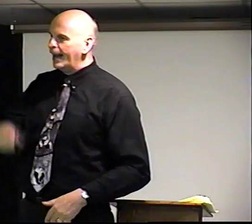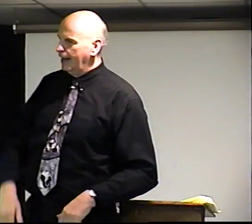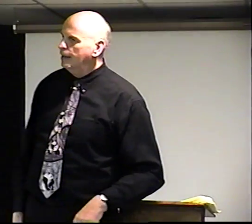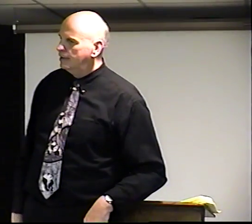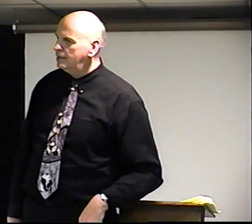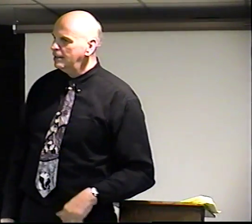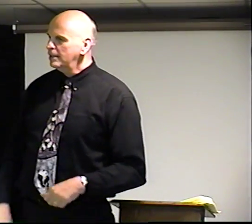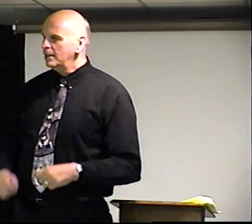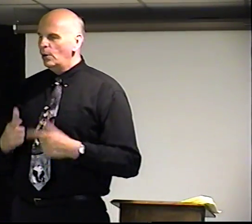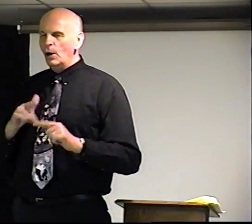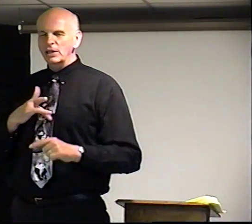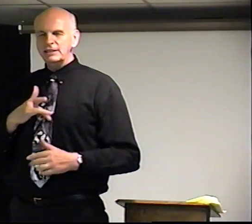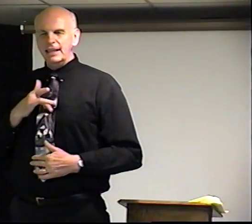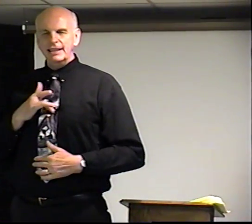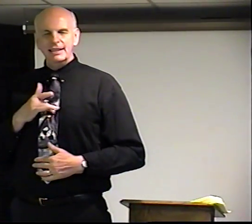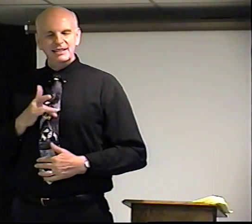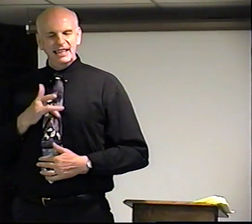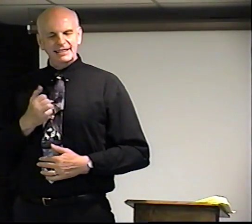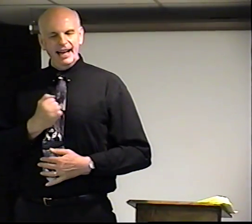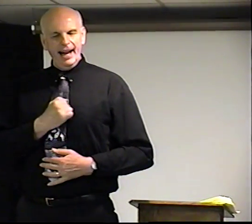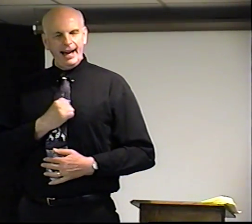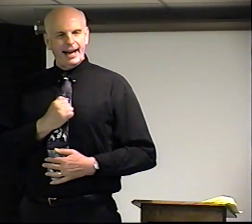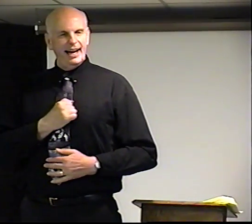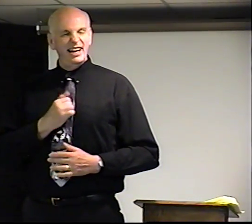day. But we sin, get the